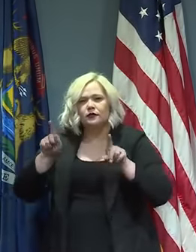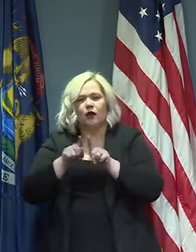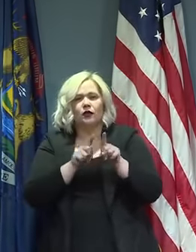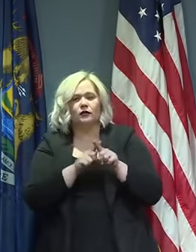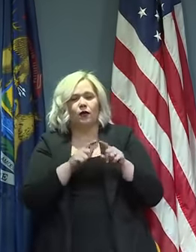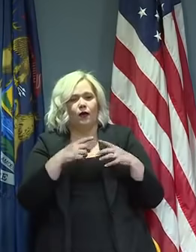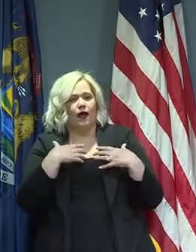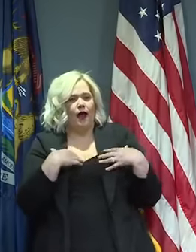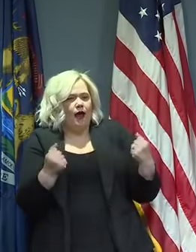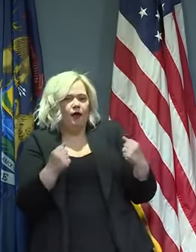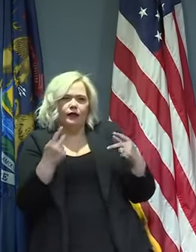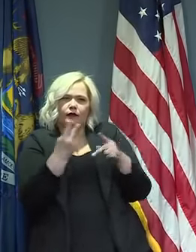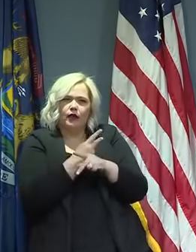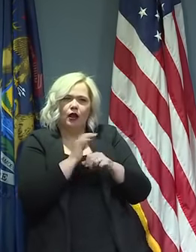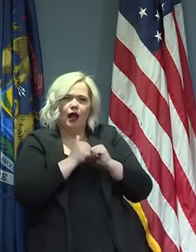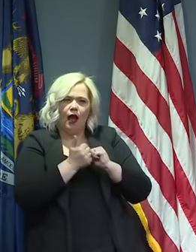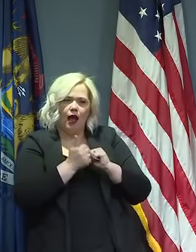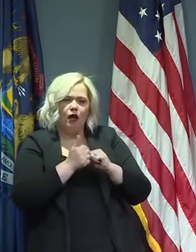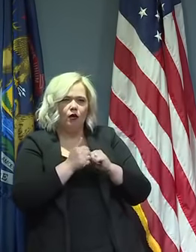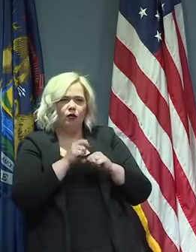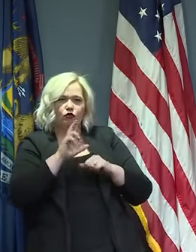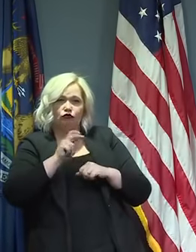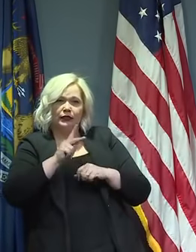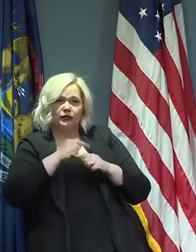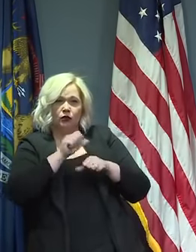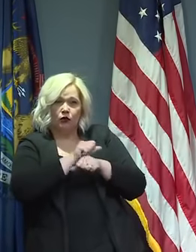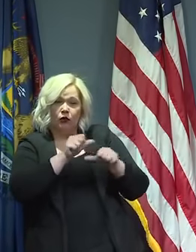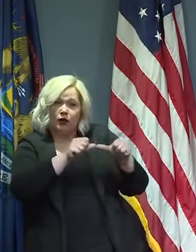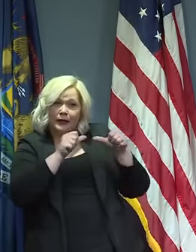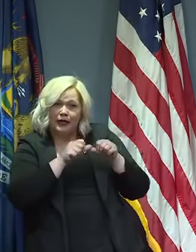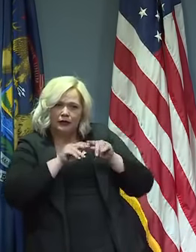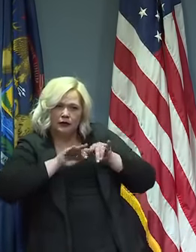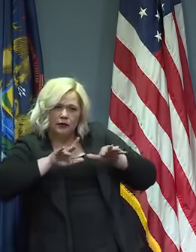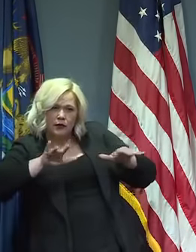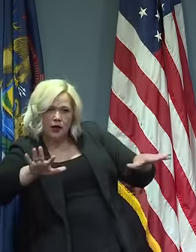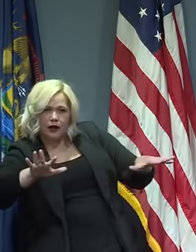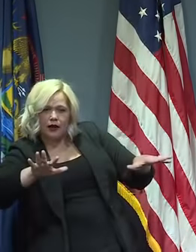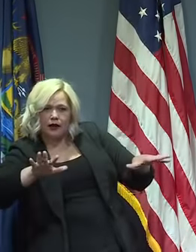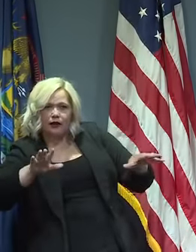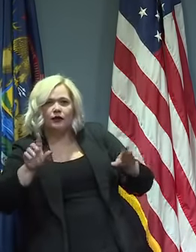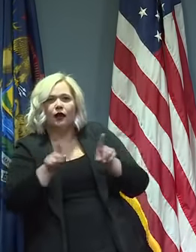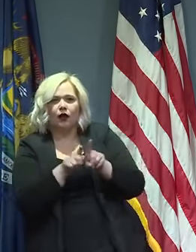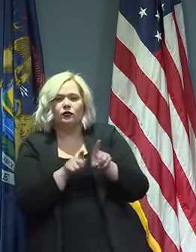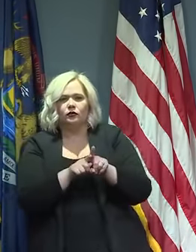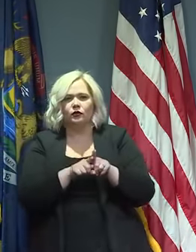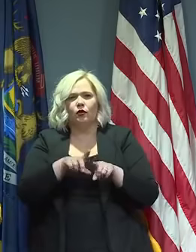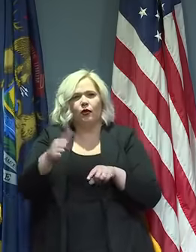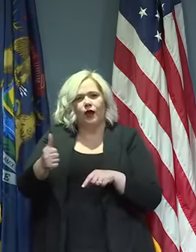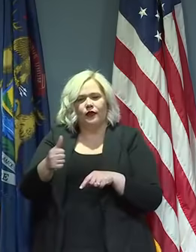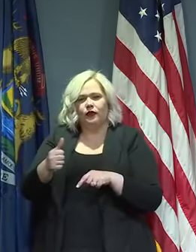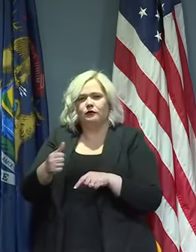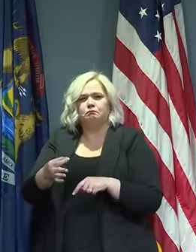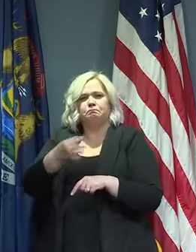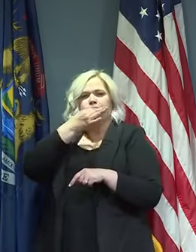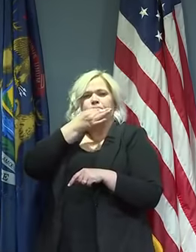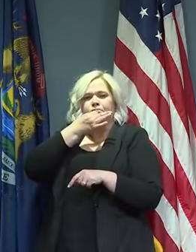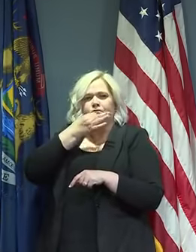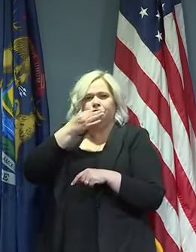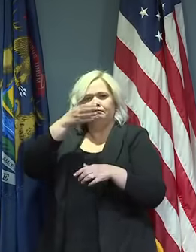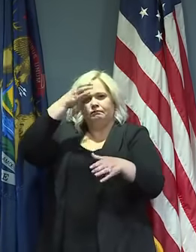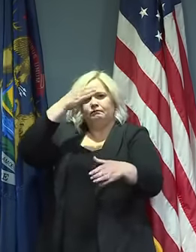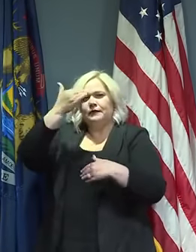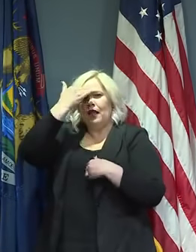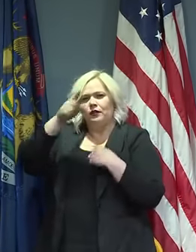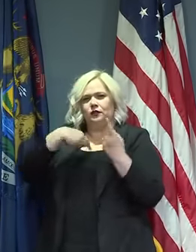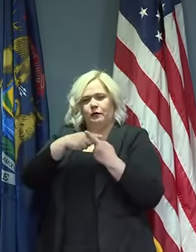characterize risk in the workplace, as well as an array of other relevant public health expertise areas. And this group